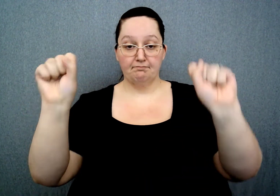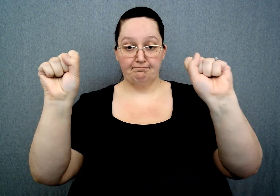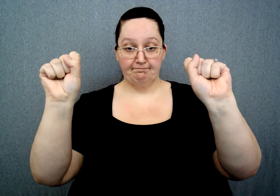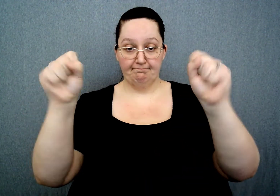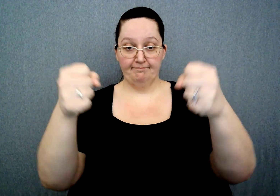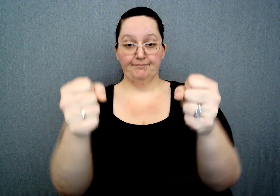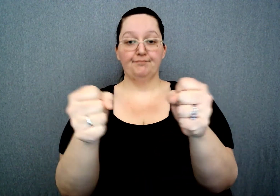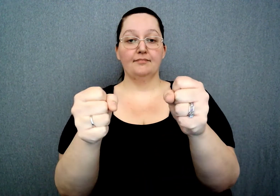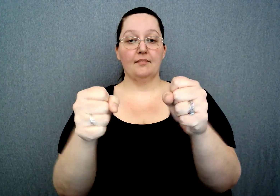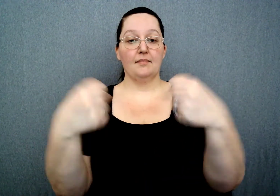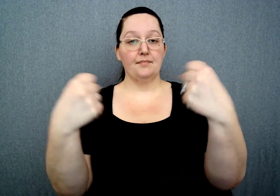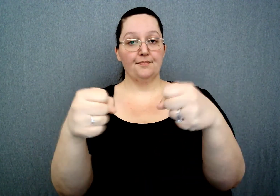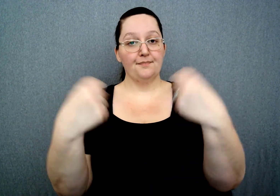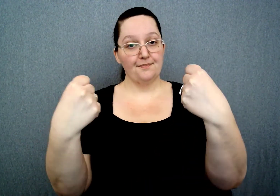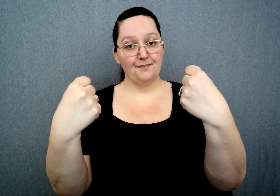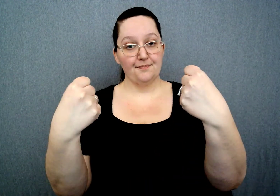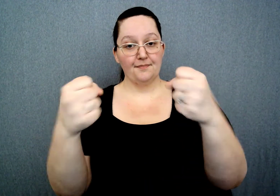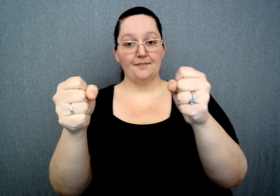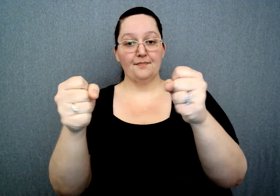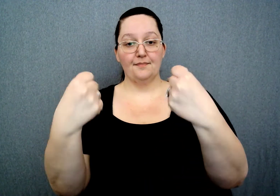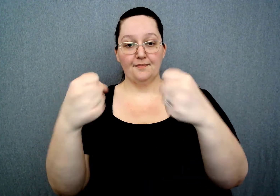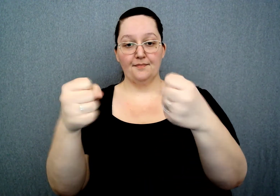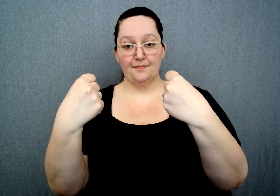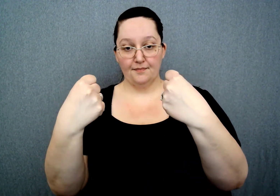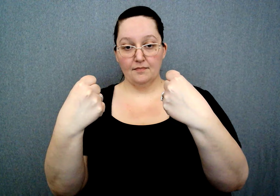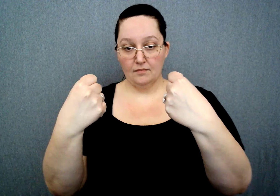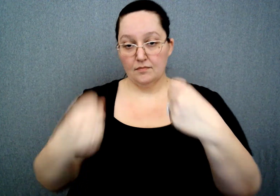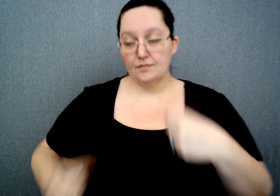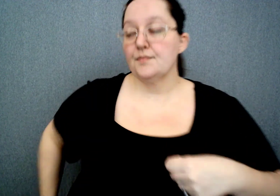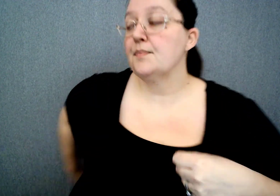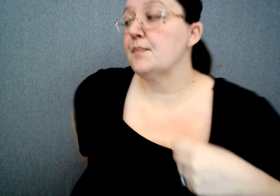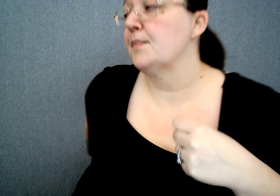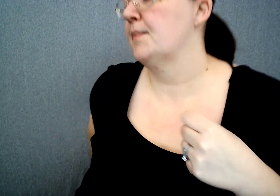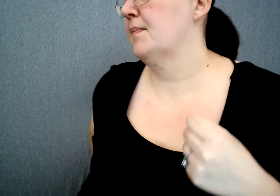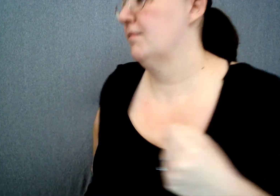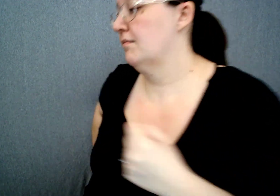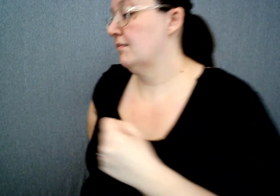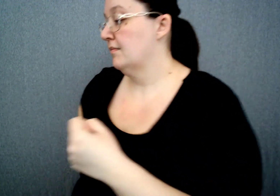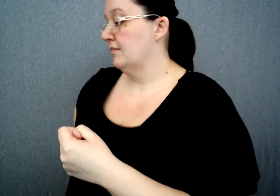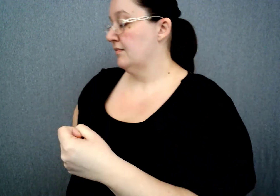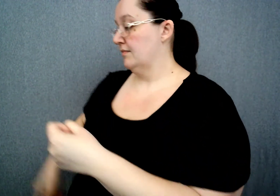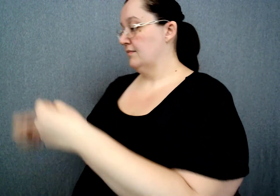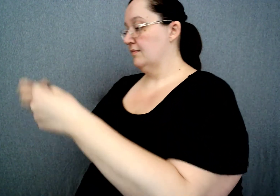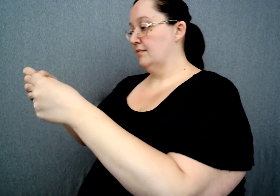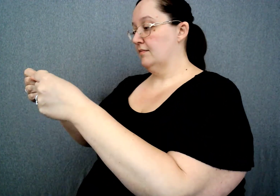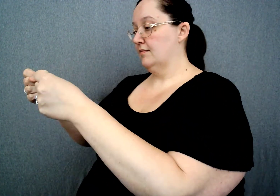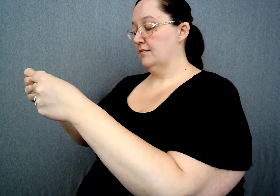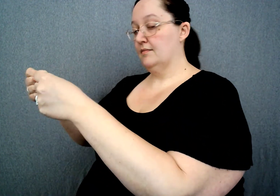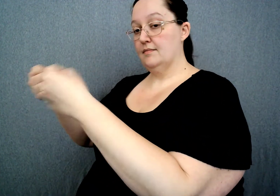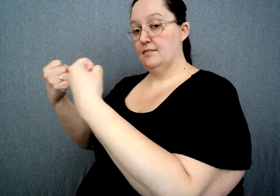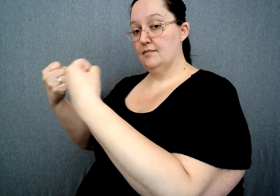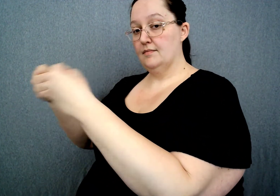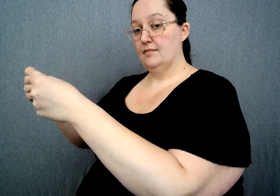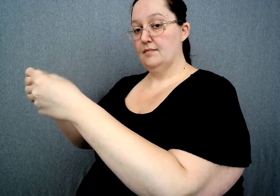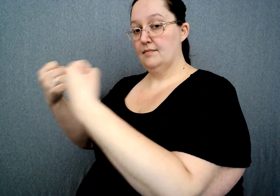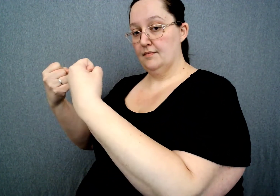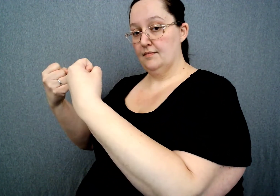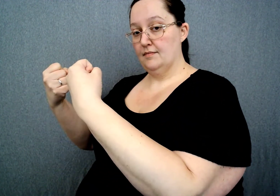You're going to have two S hands, and you're going to pull toward you. Let me turn so you can see it a little better. Pull